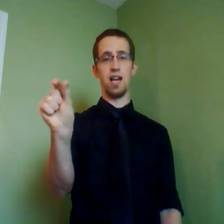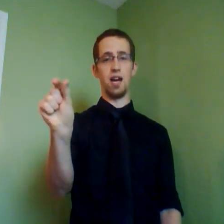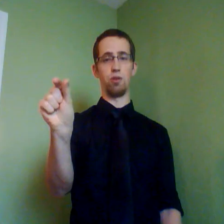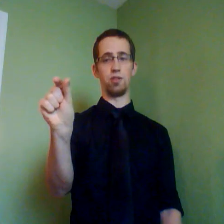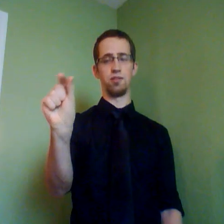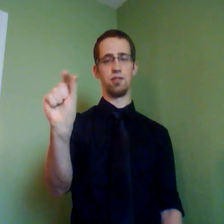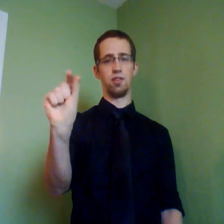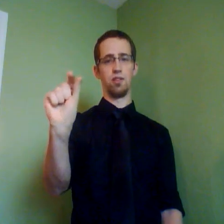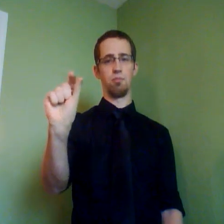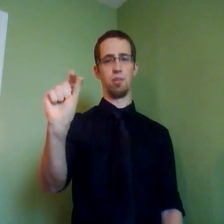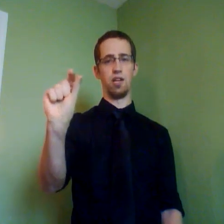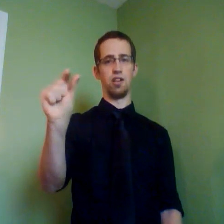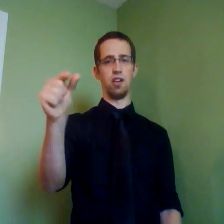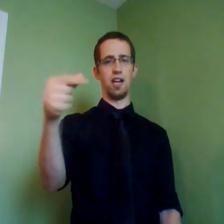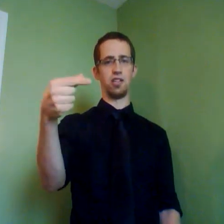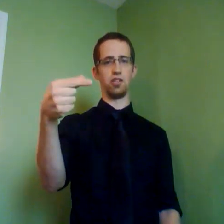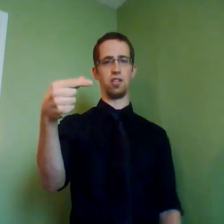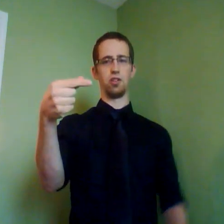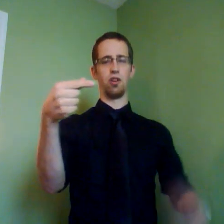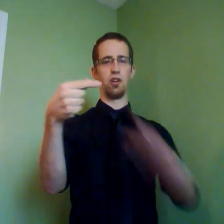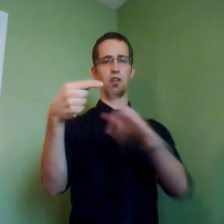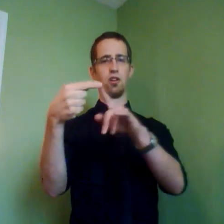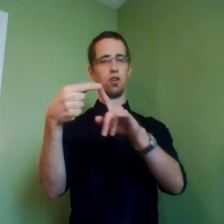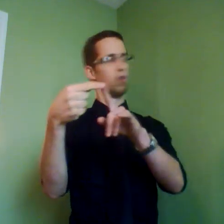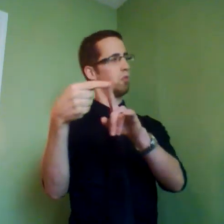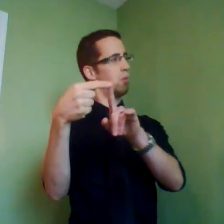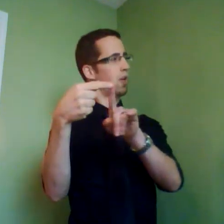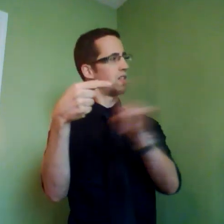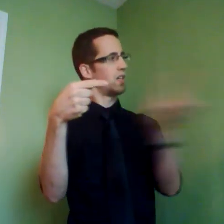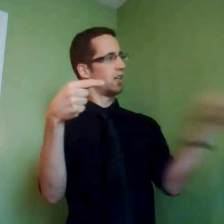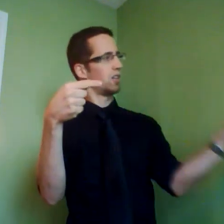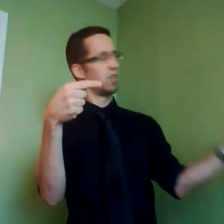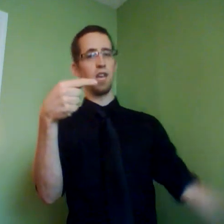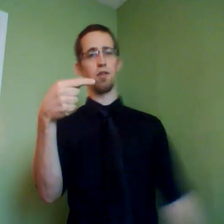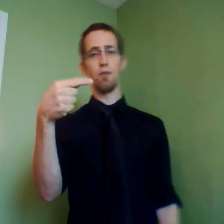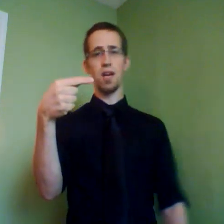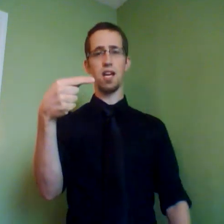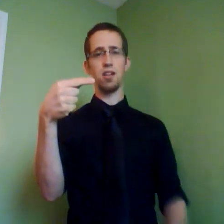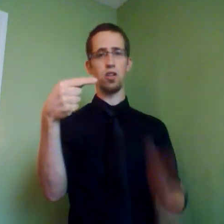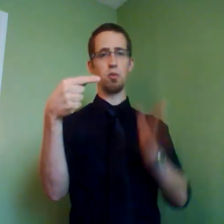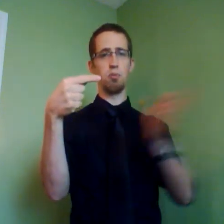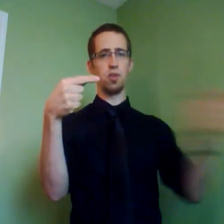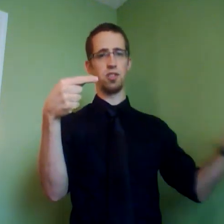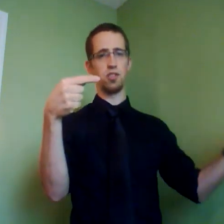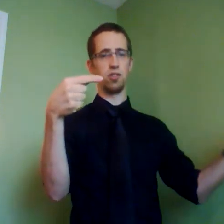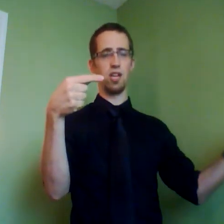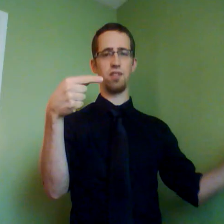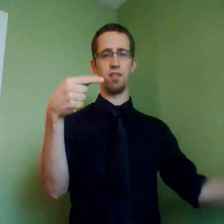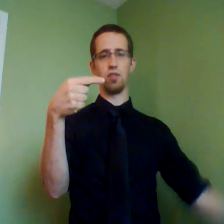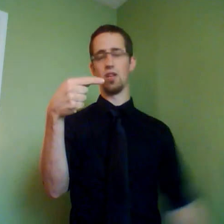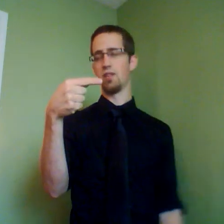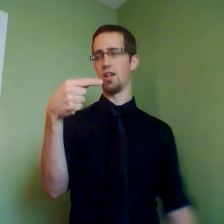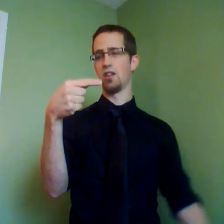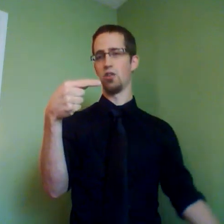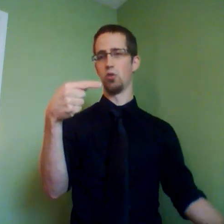out, but actually turned, pointing. If you're right-handed, you'll be pointing to your left. If you're left-handed, you will